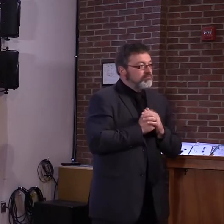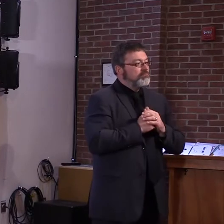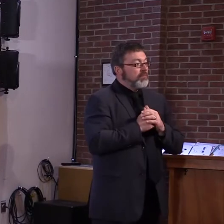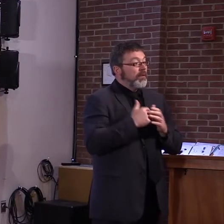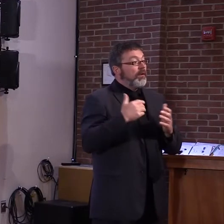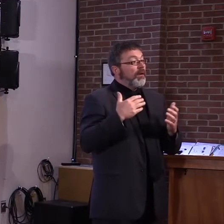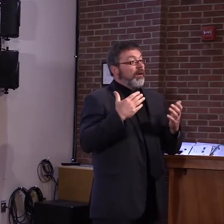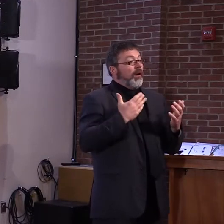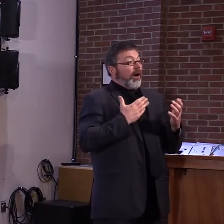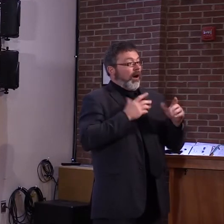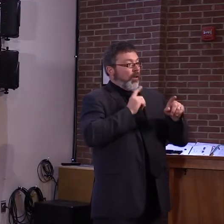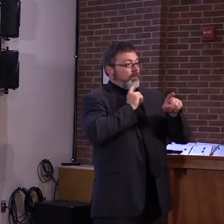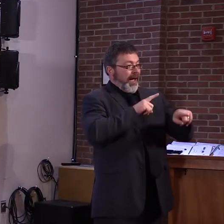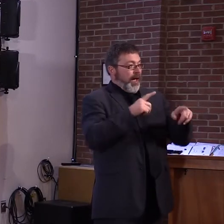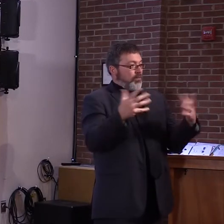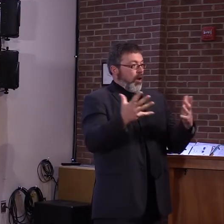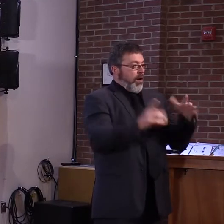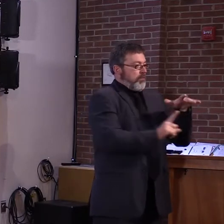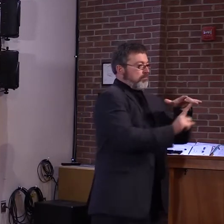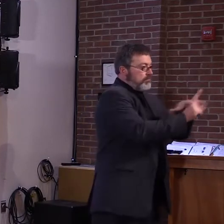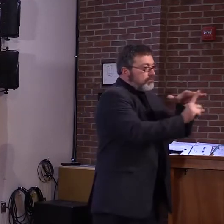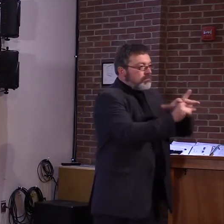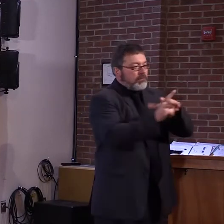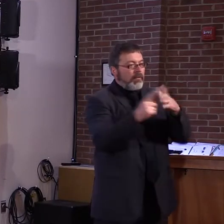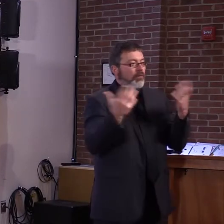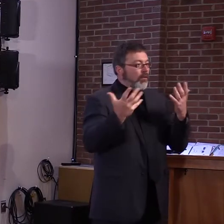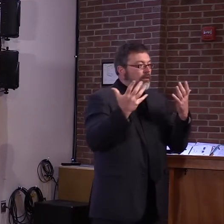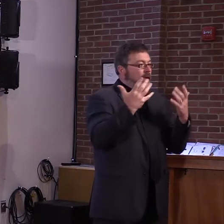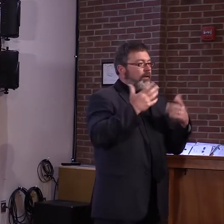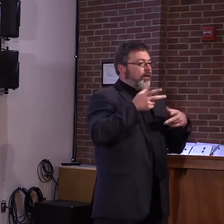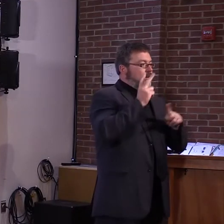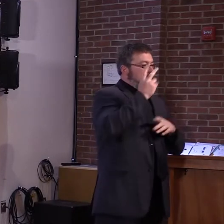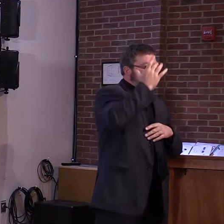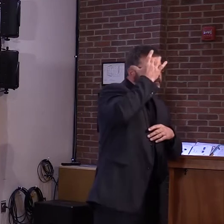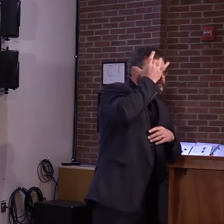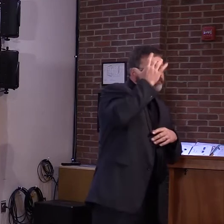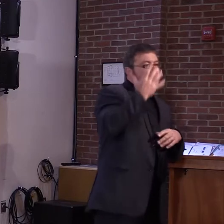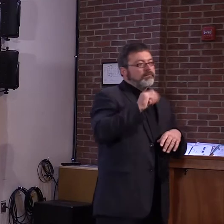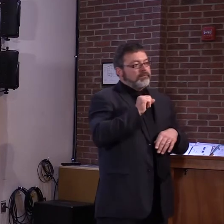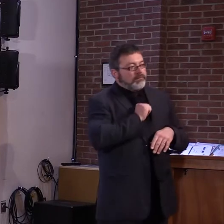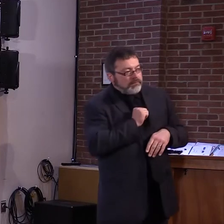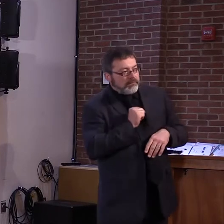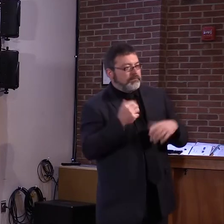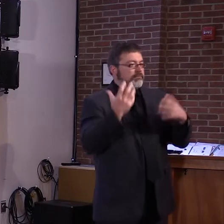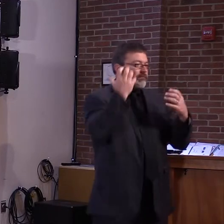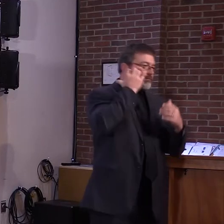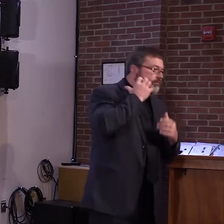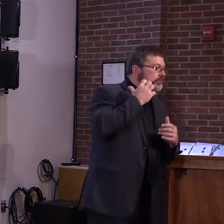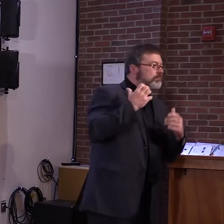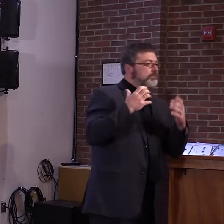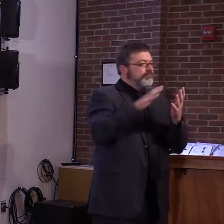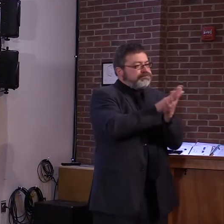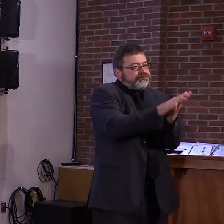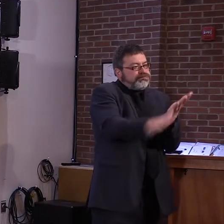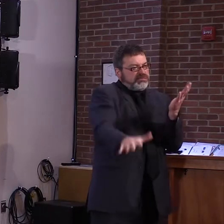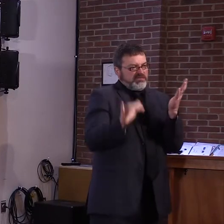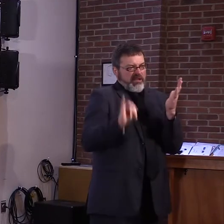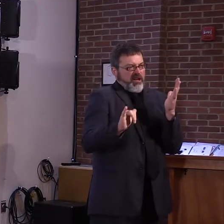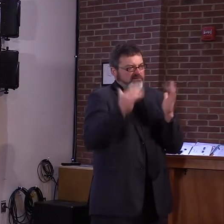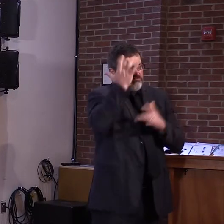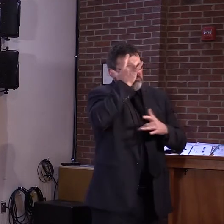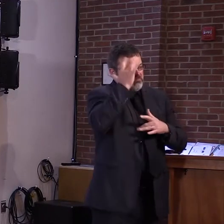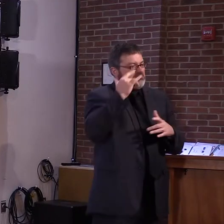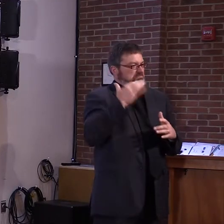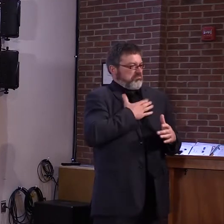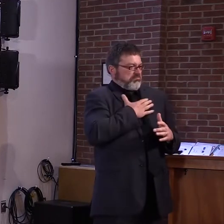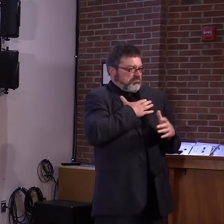like cases of pertussis in schools and child cares, measles exposures among travelers, foodborne disease outbreaks,